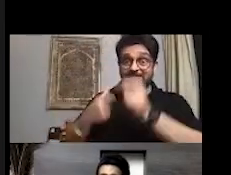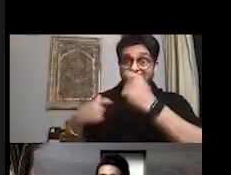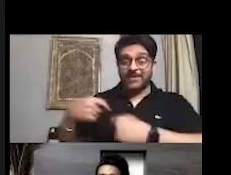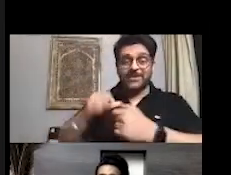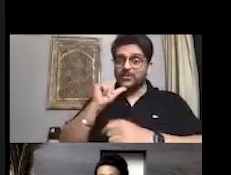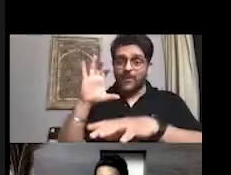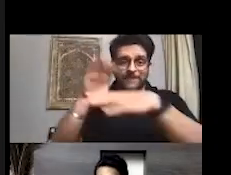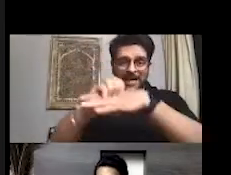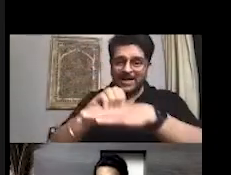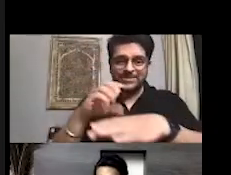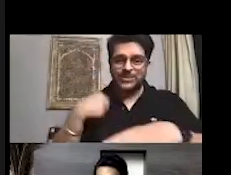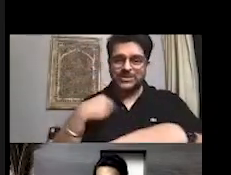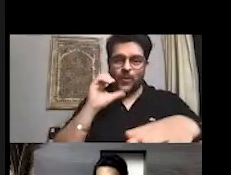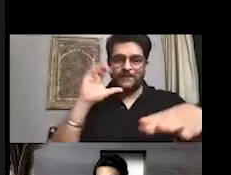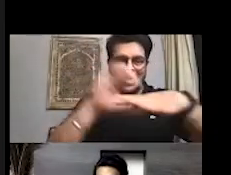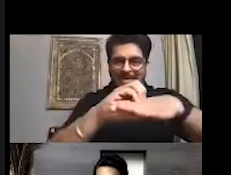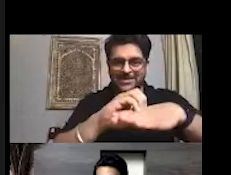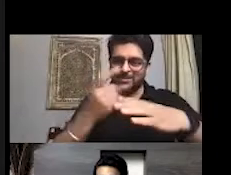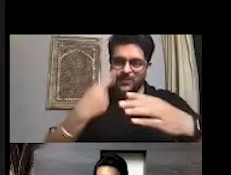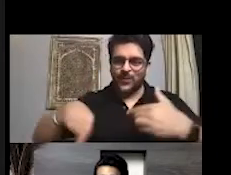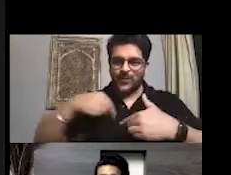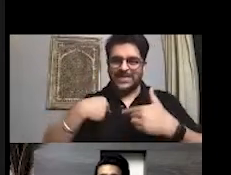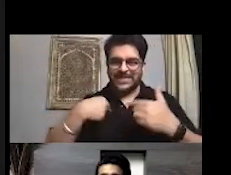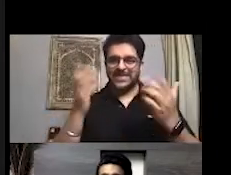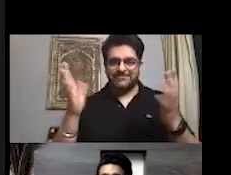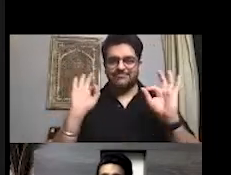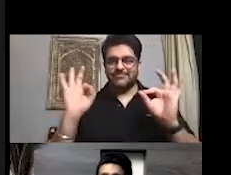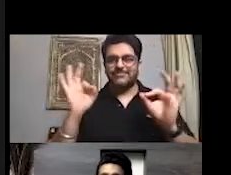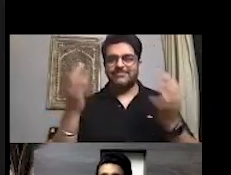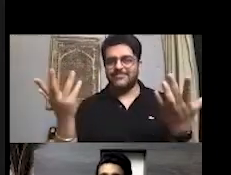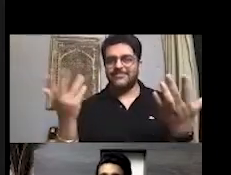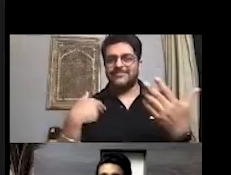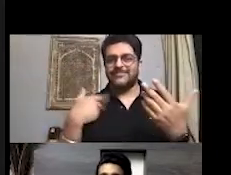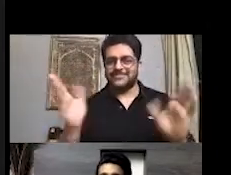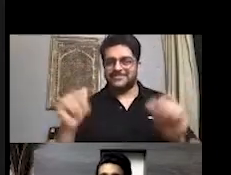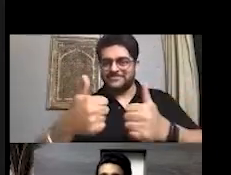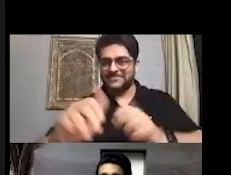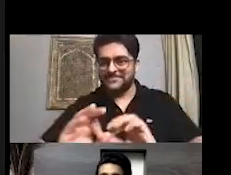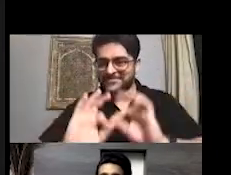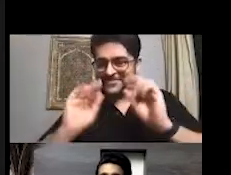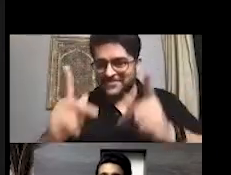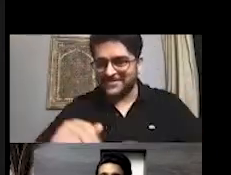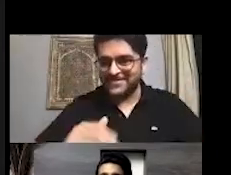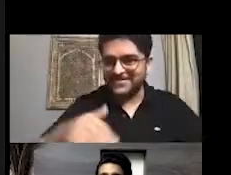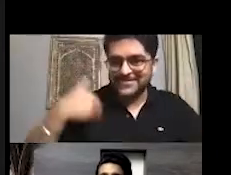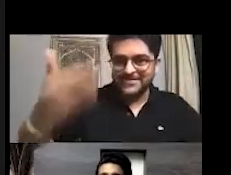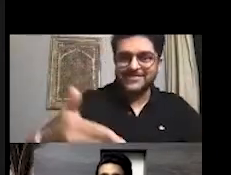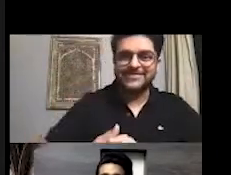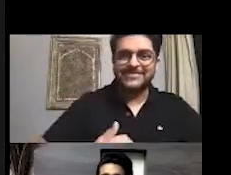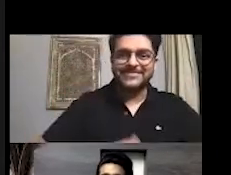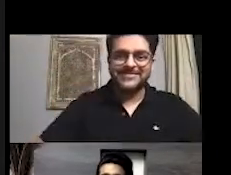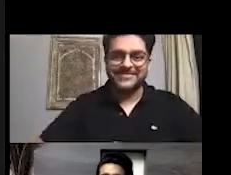So that's how we have to work. So you can ask directly to us. We won't bite you, okay?